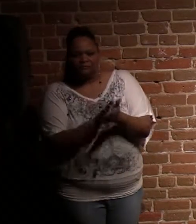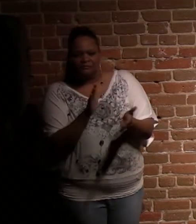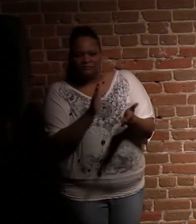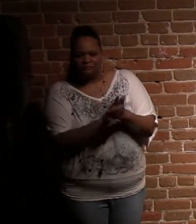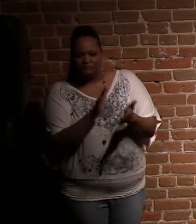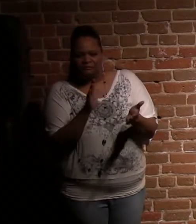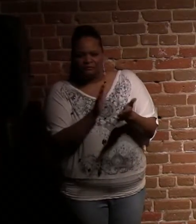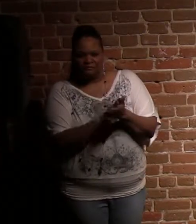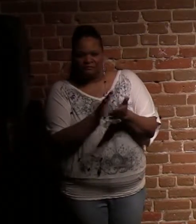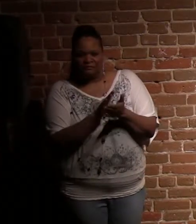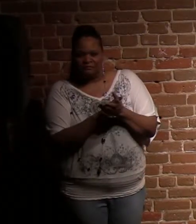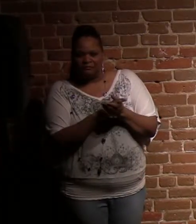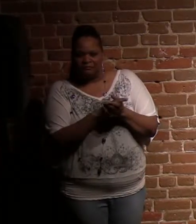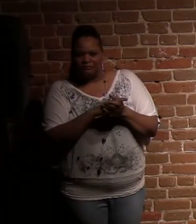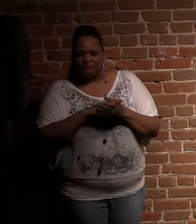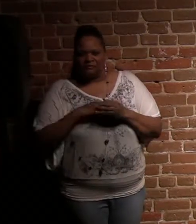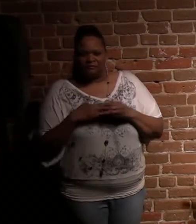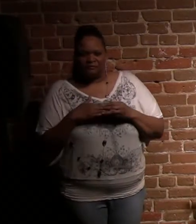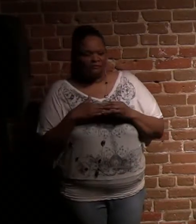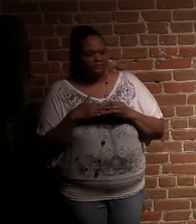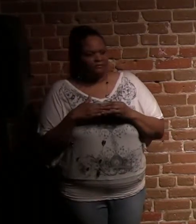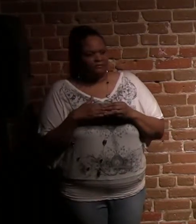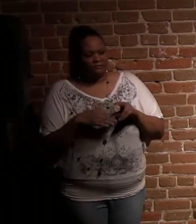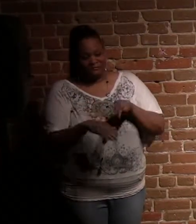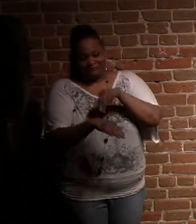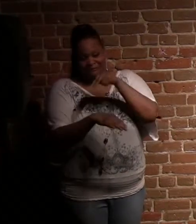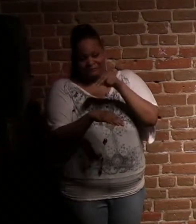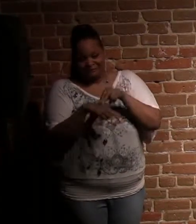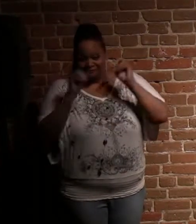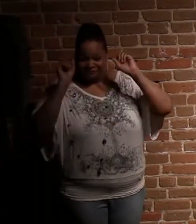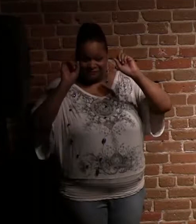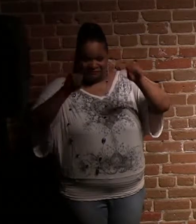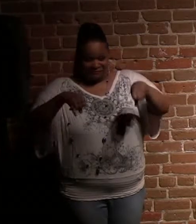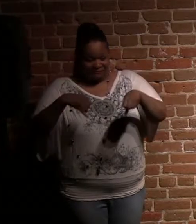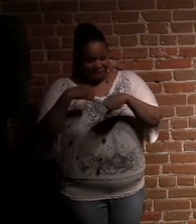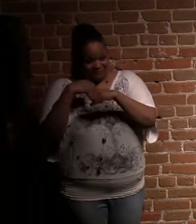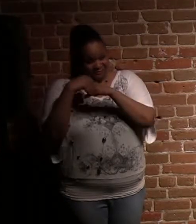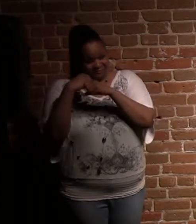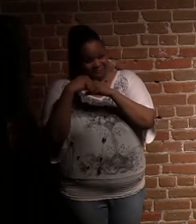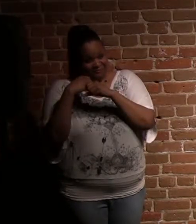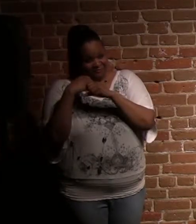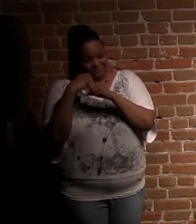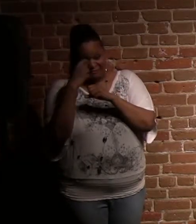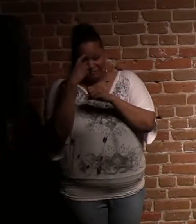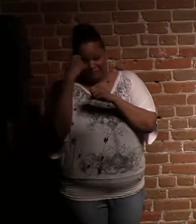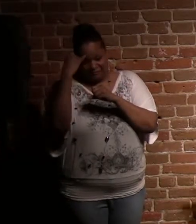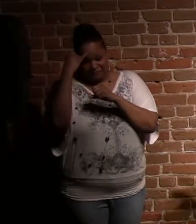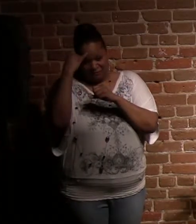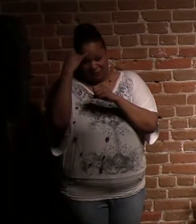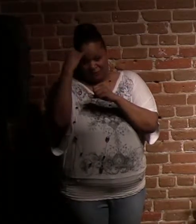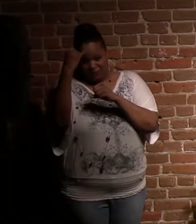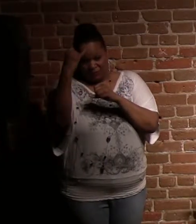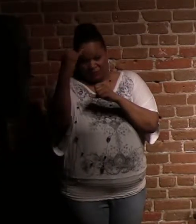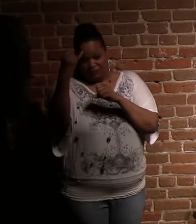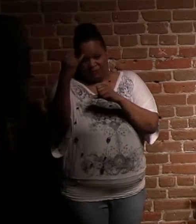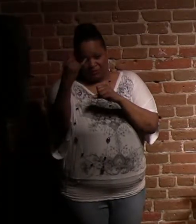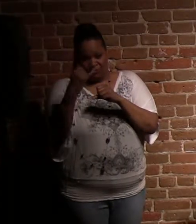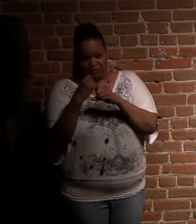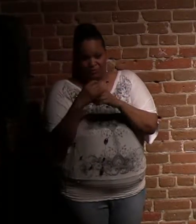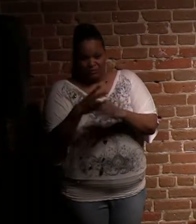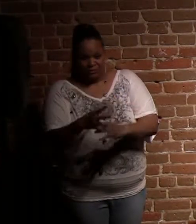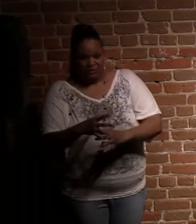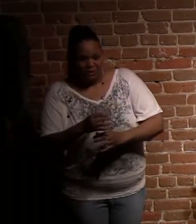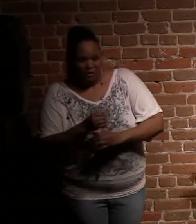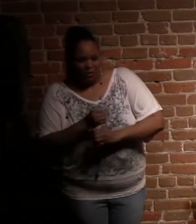Jai Hanuman. And of course you can imagine the refrain. Yes.